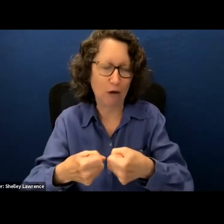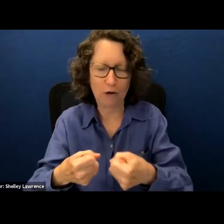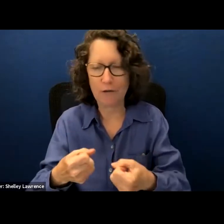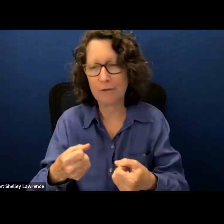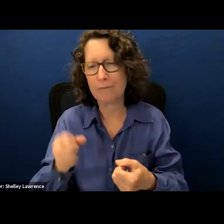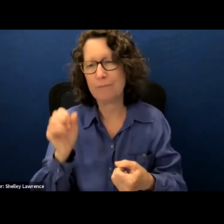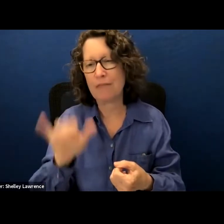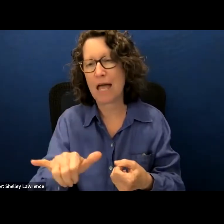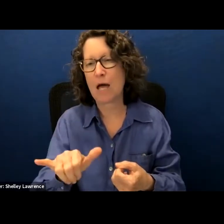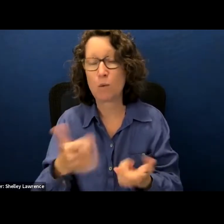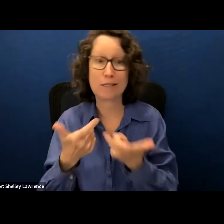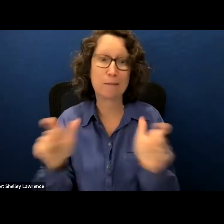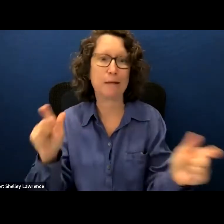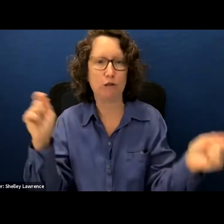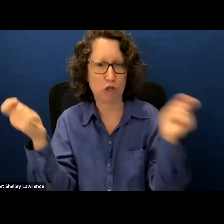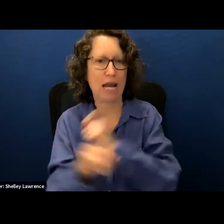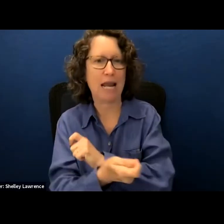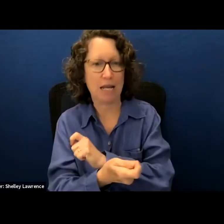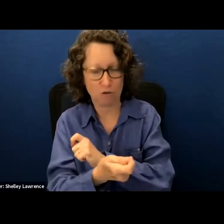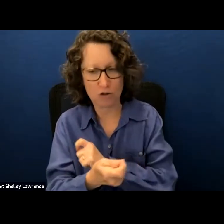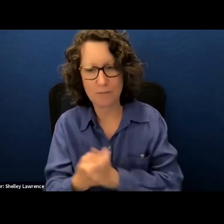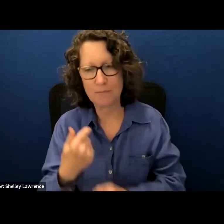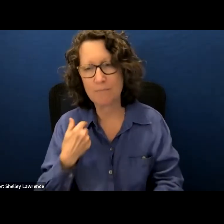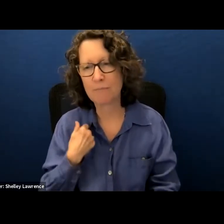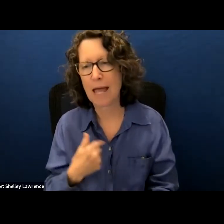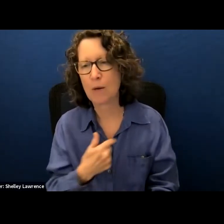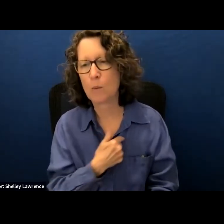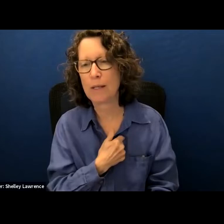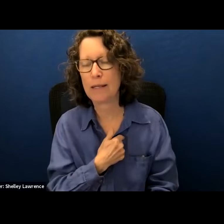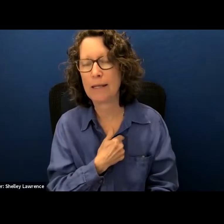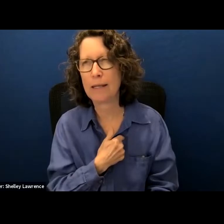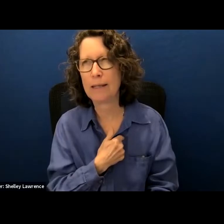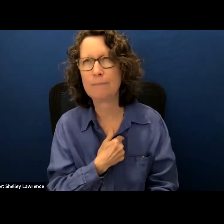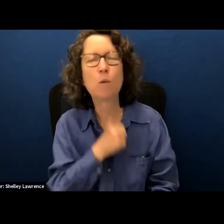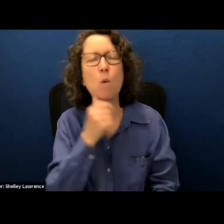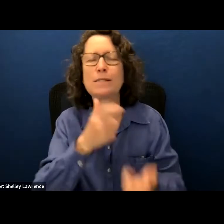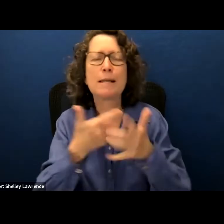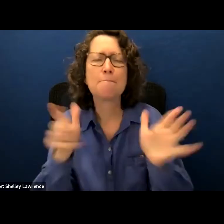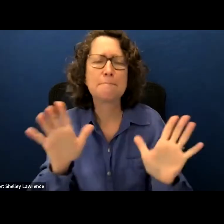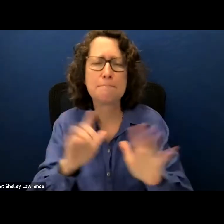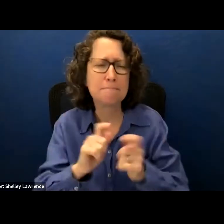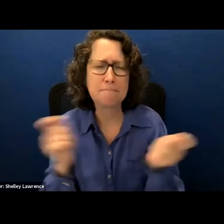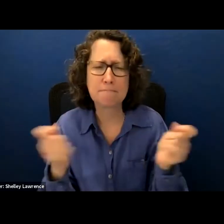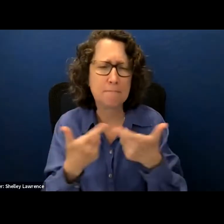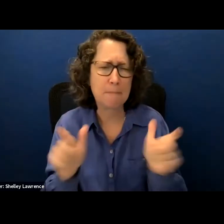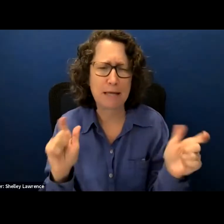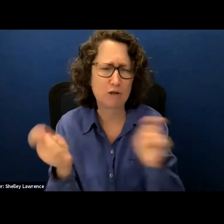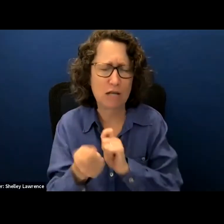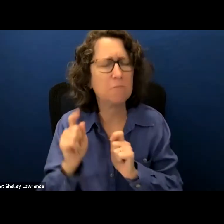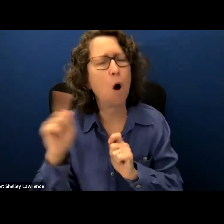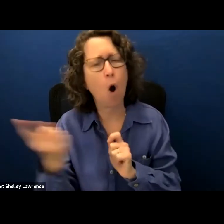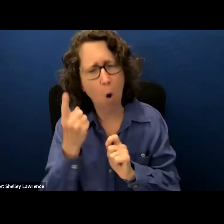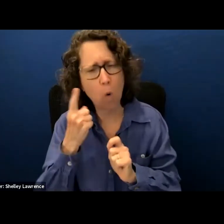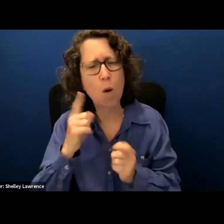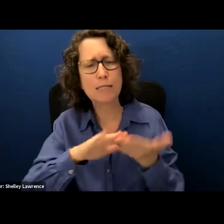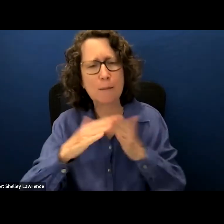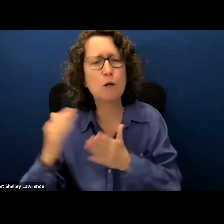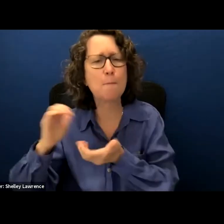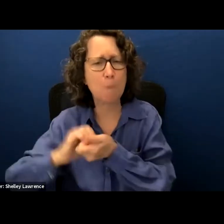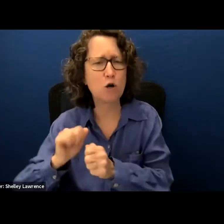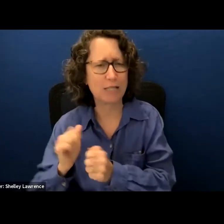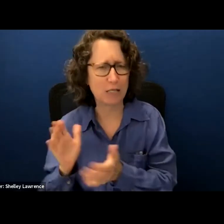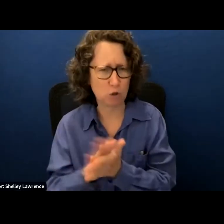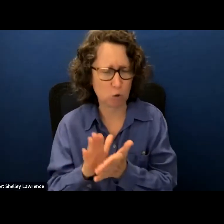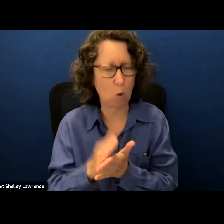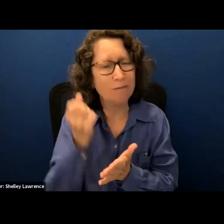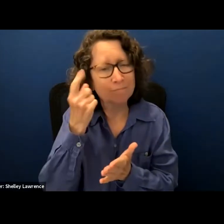was the big change, and it wasn't the big change because we had always had community partners in our schools, but